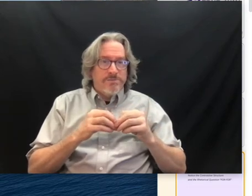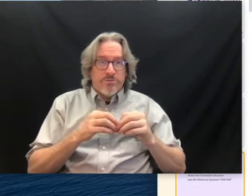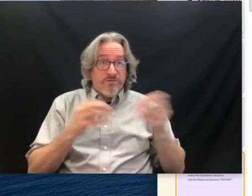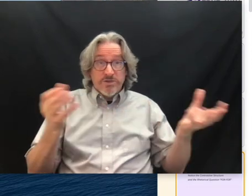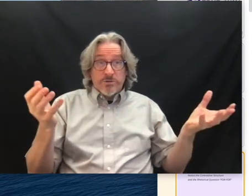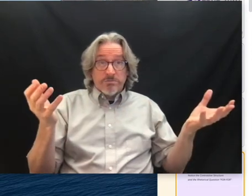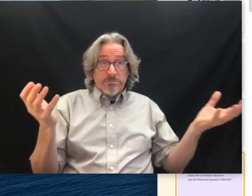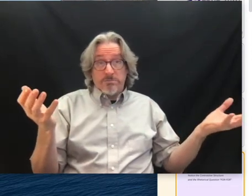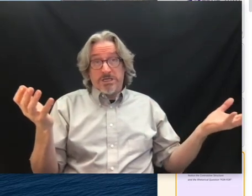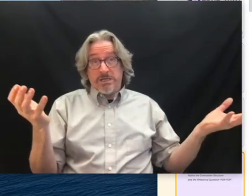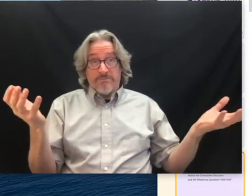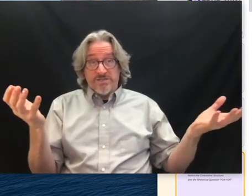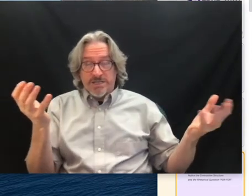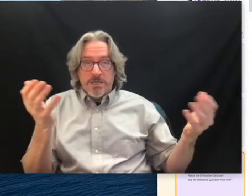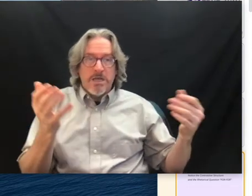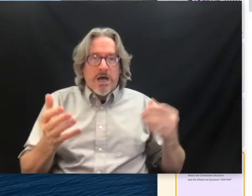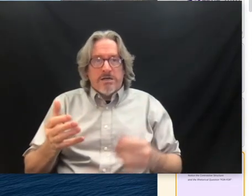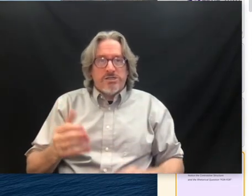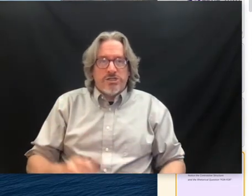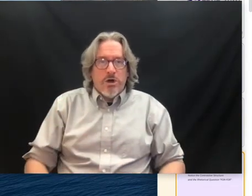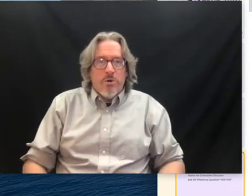it's much more visual, obviously.